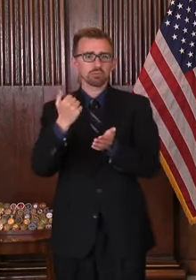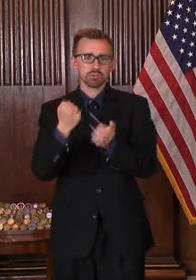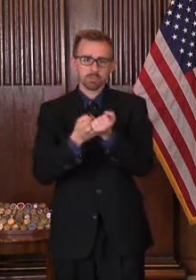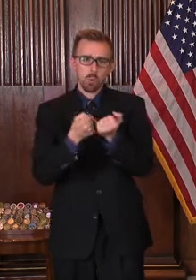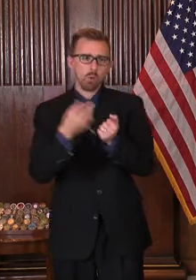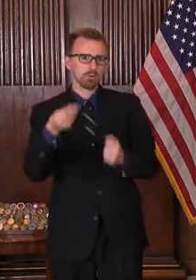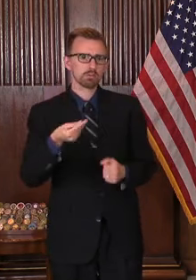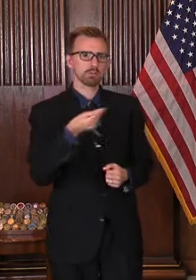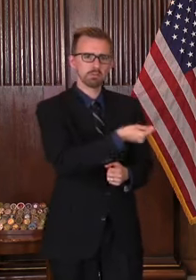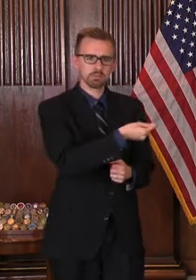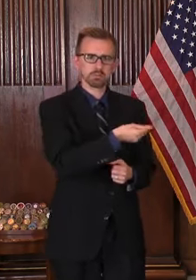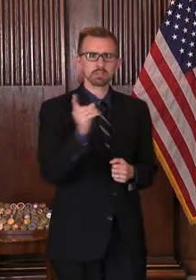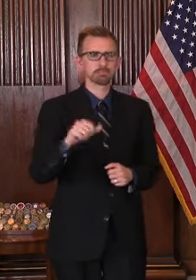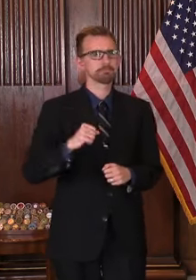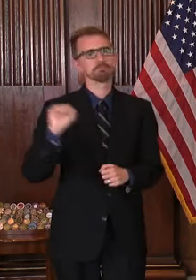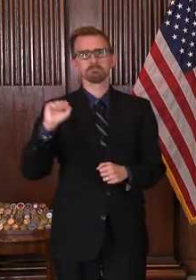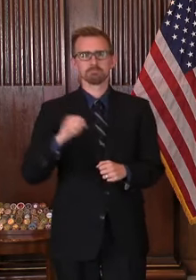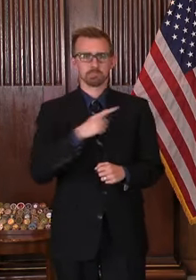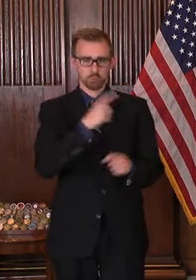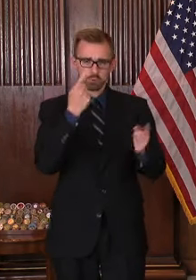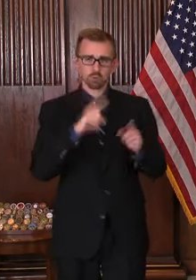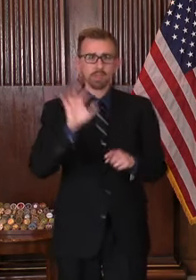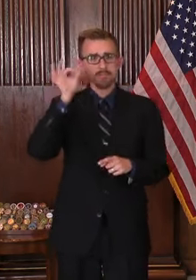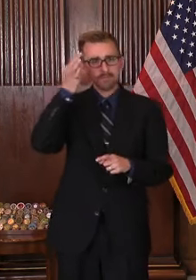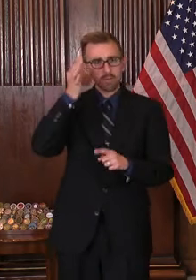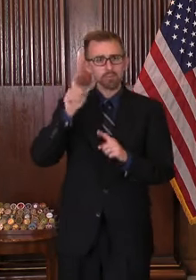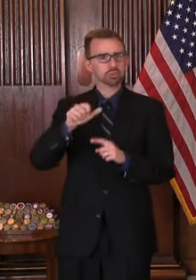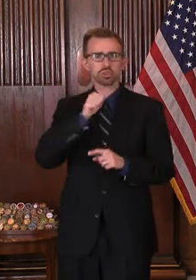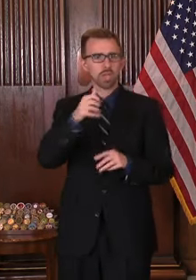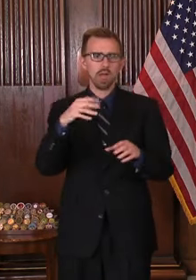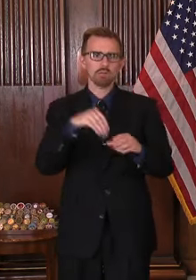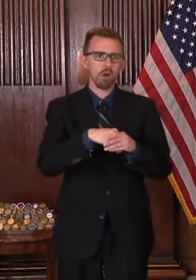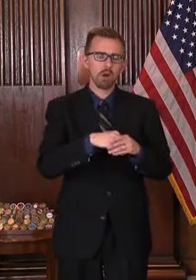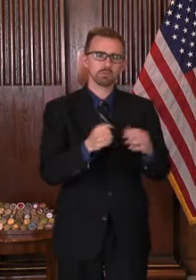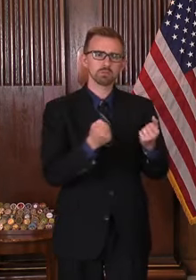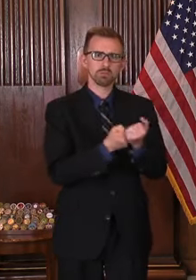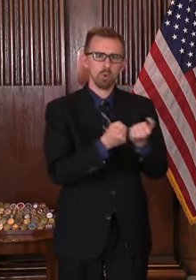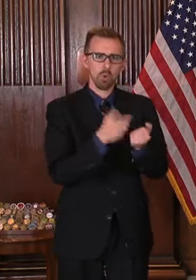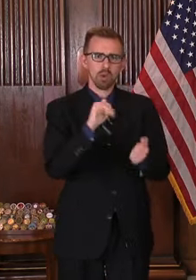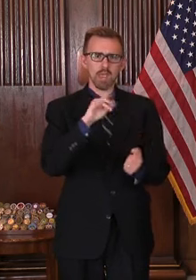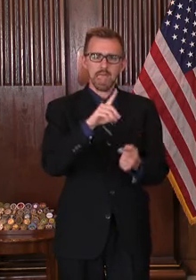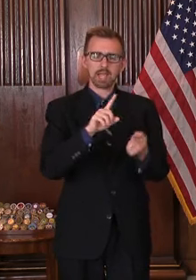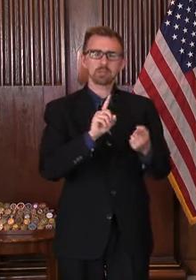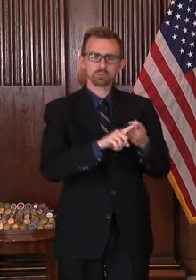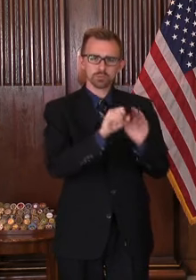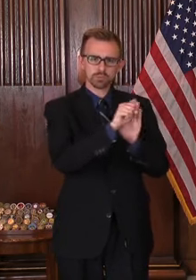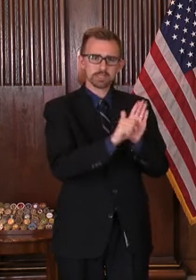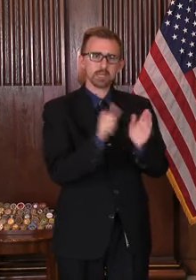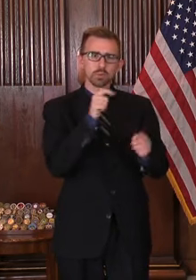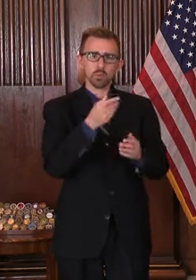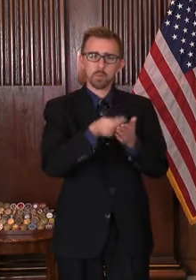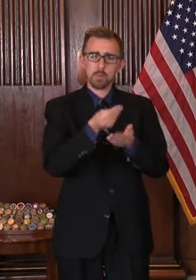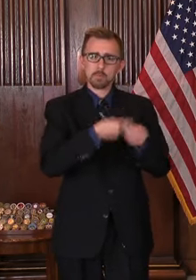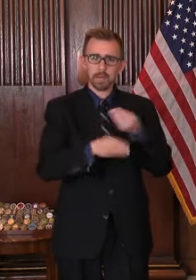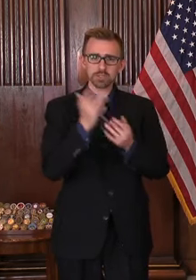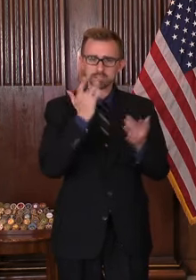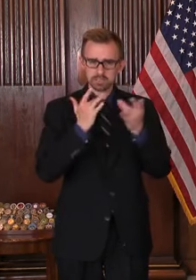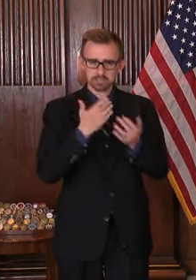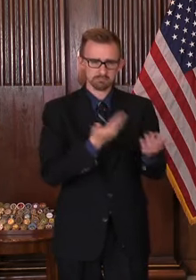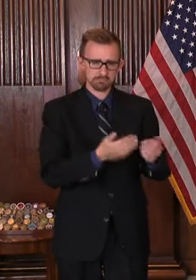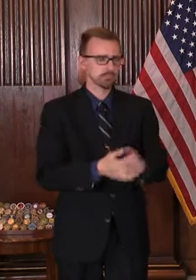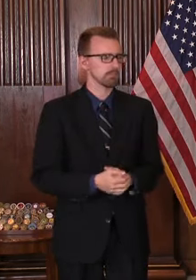further deficit spending. Do you agree that the federal government shouldn't step in to provide direct aid to states facing budget shortfalls?